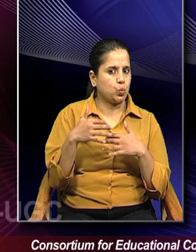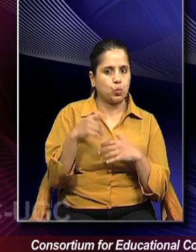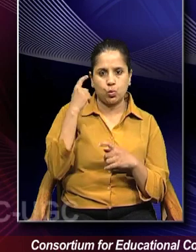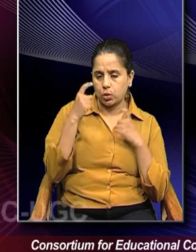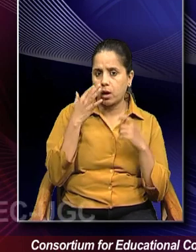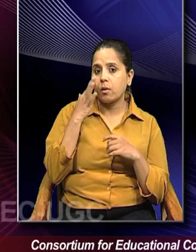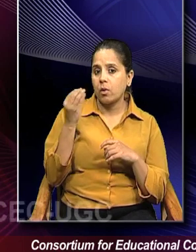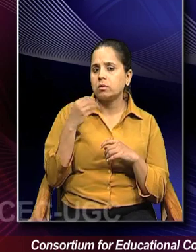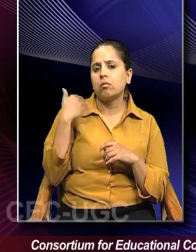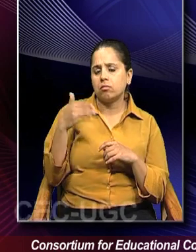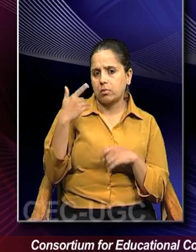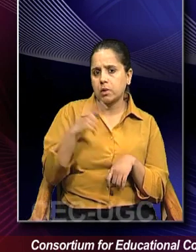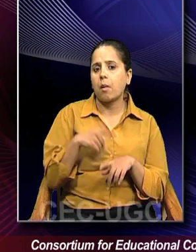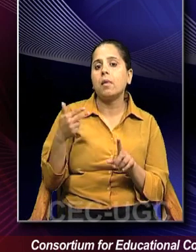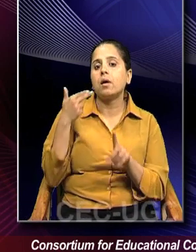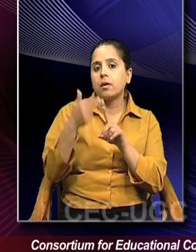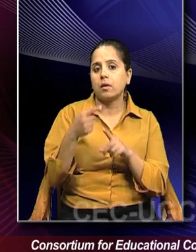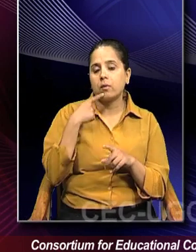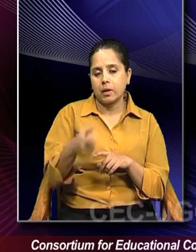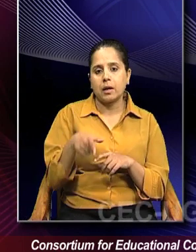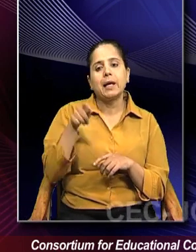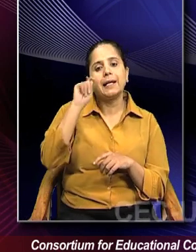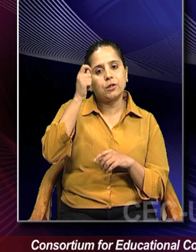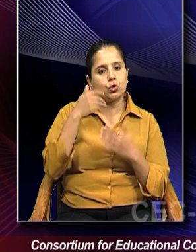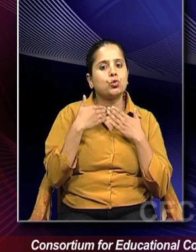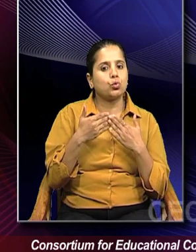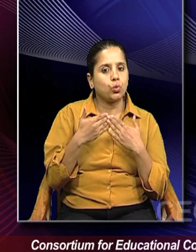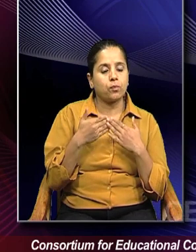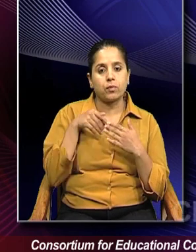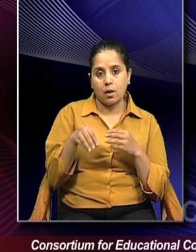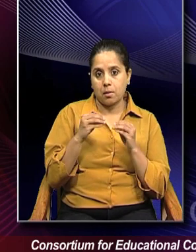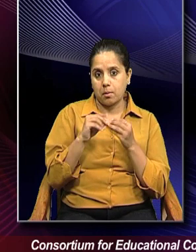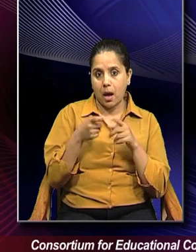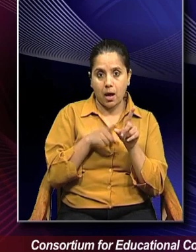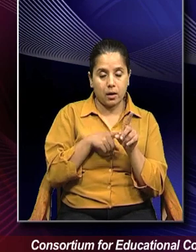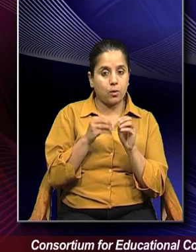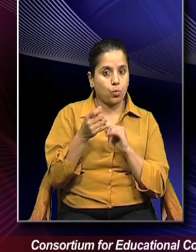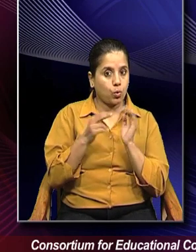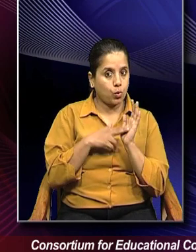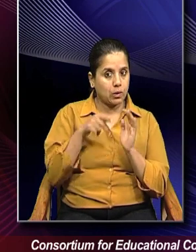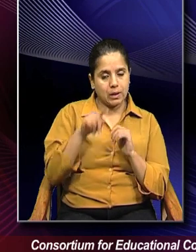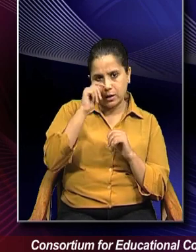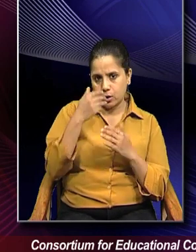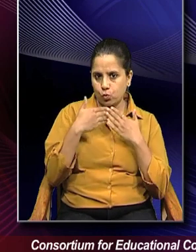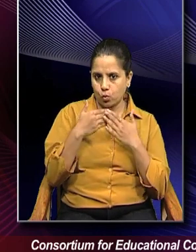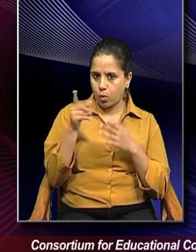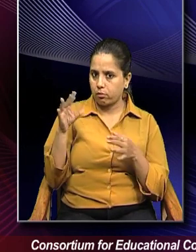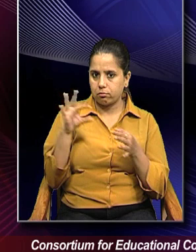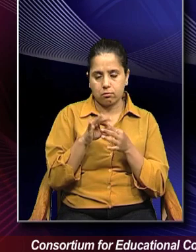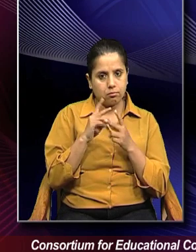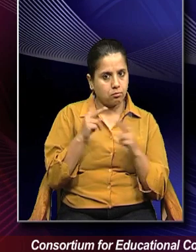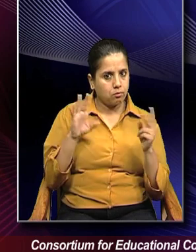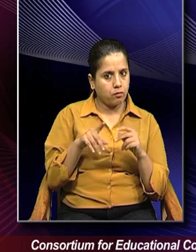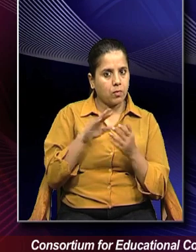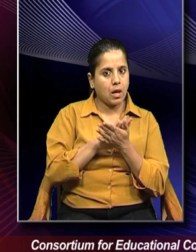is sometimes also called English school. So, Barry Buzan belonged to the English school, just